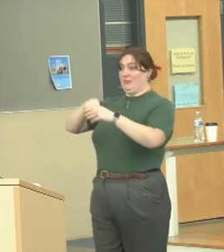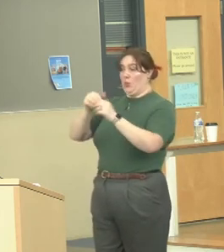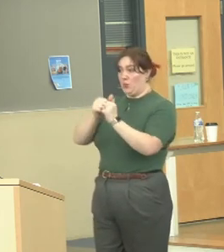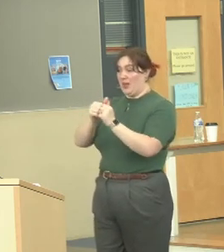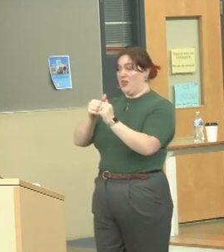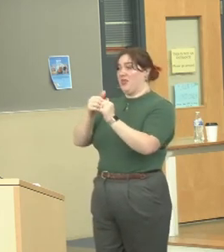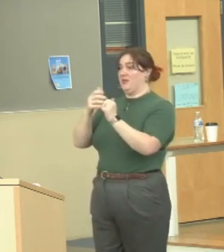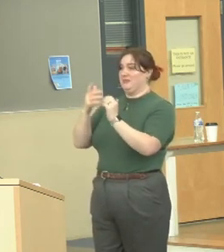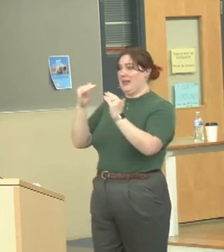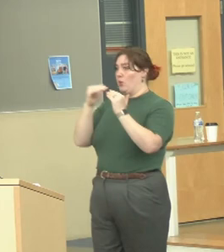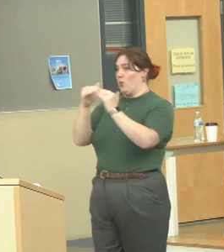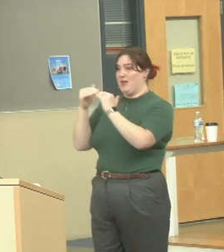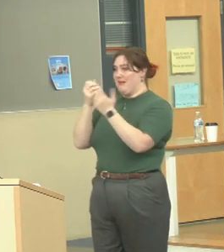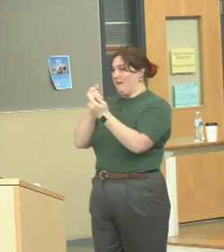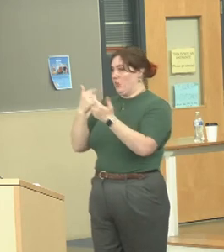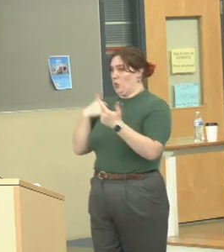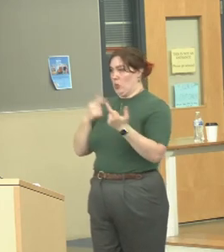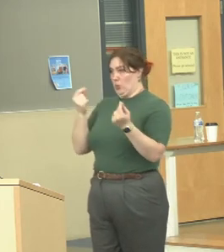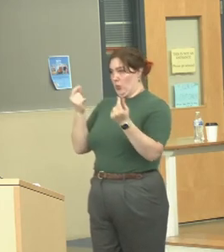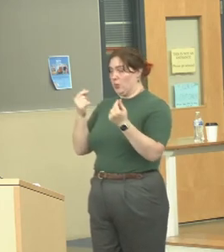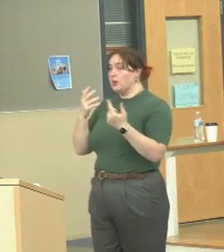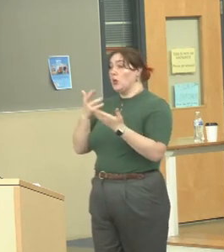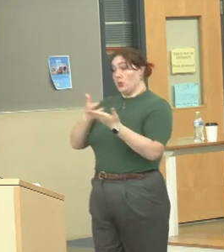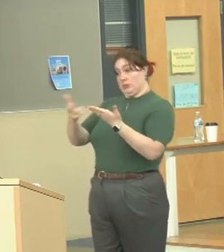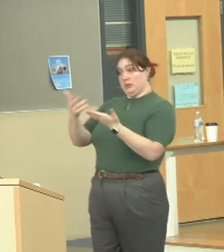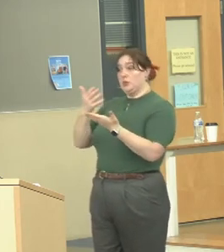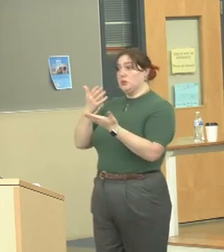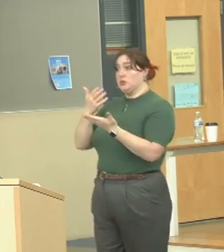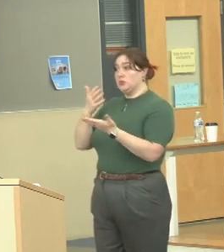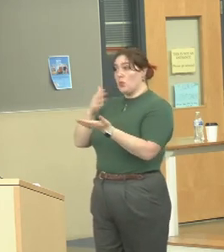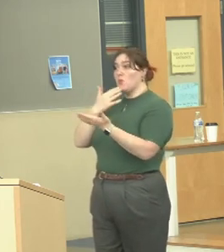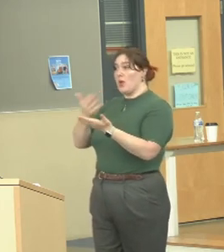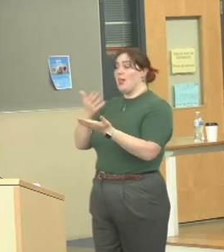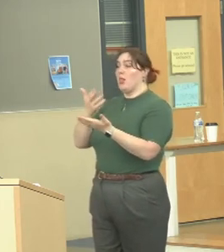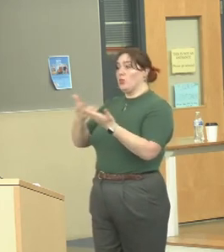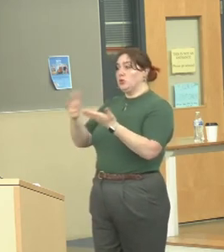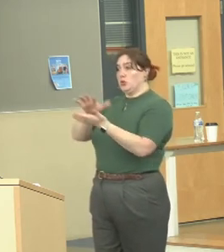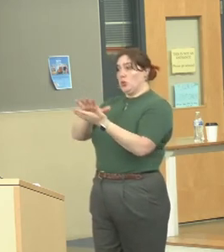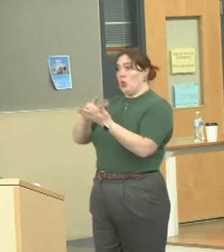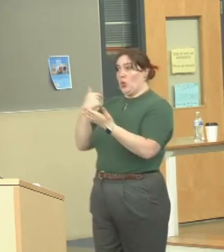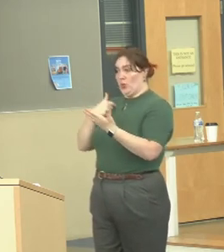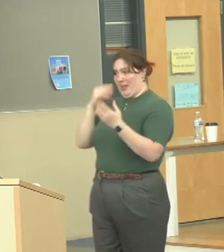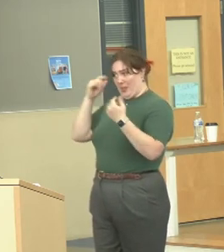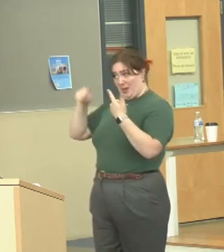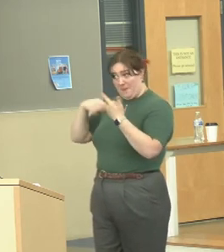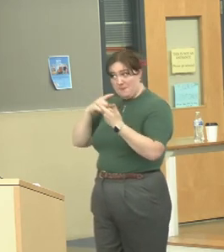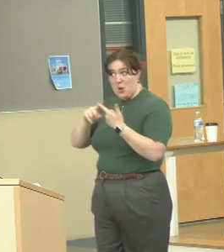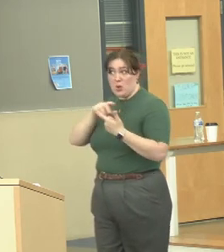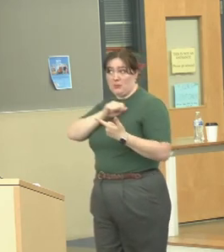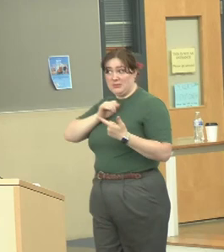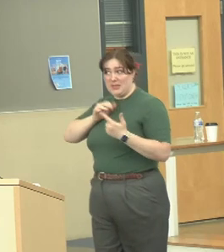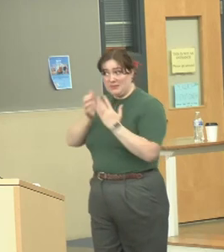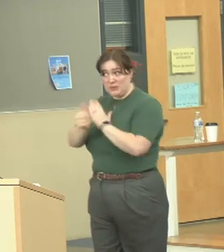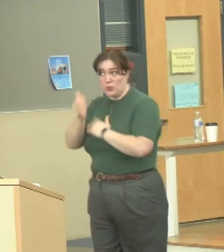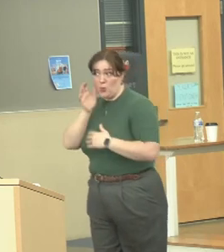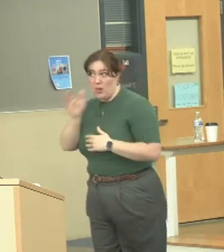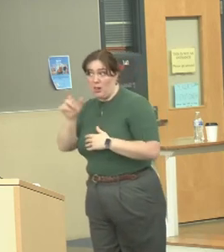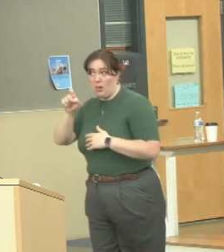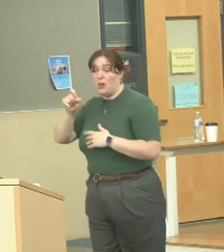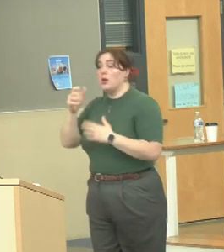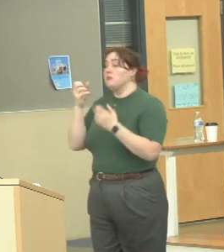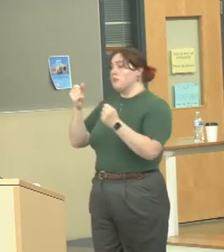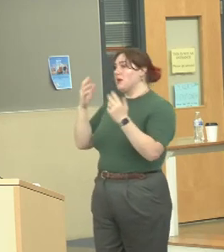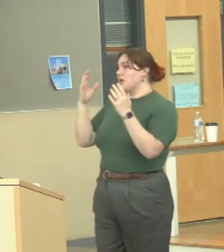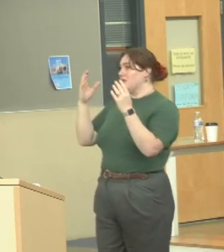of all that we're doing. Well-resourced schools take into consideration staff skills. Excellent observation. Many of our SPS teachers